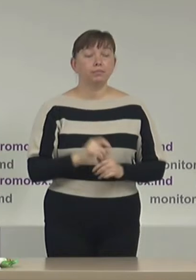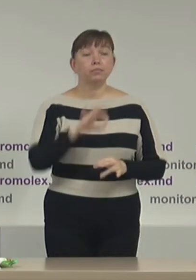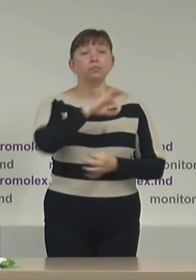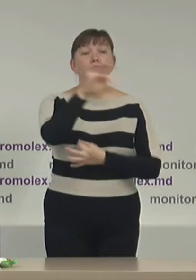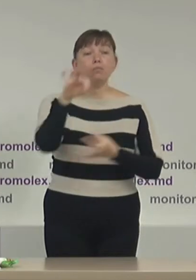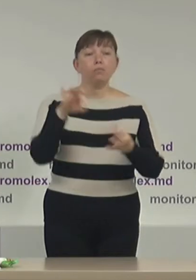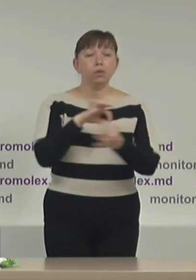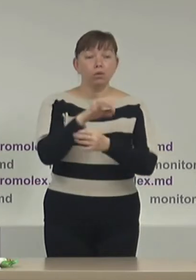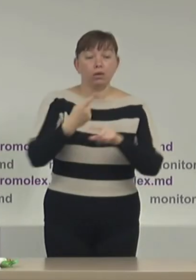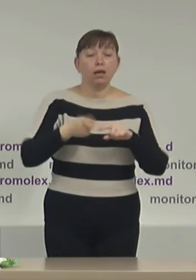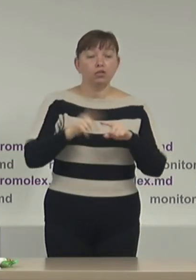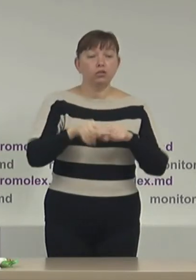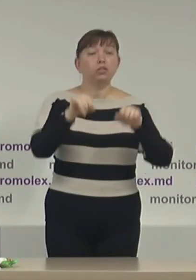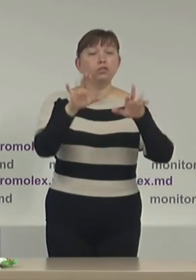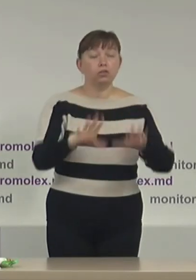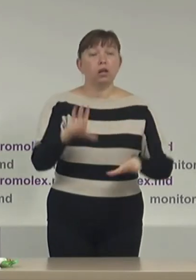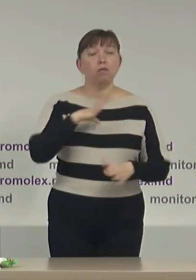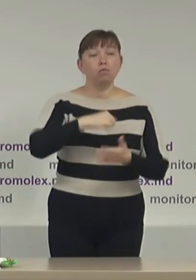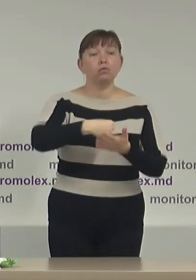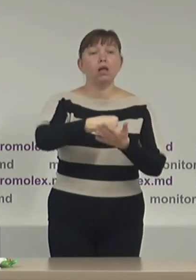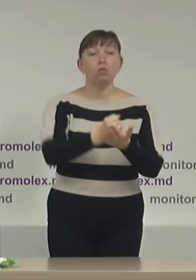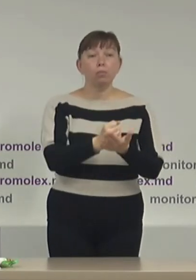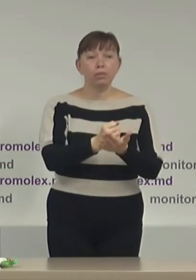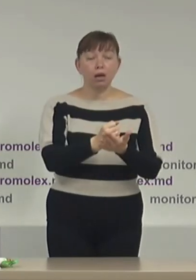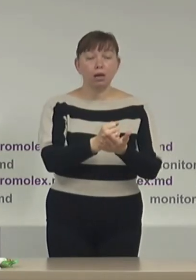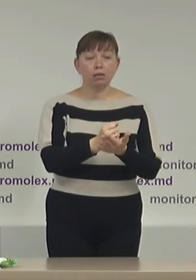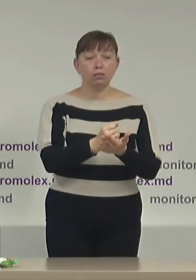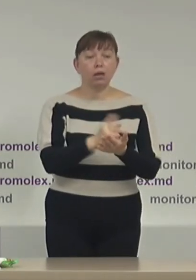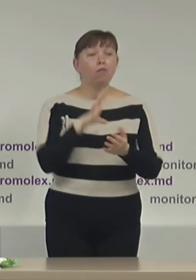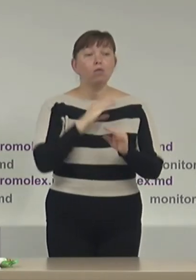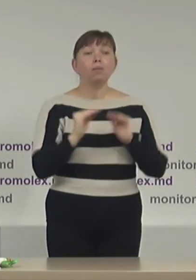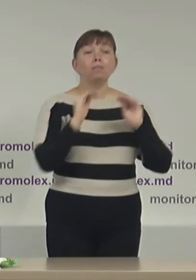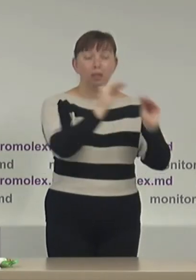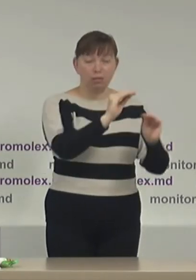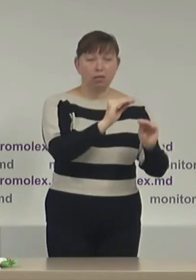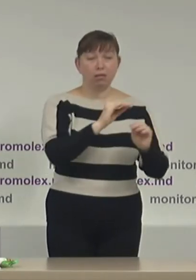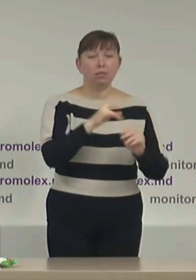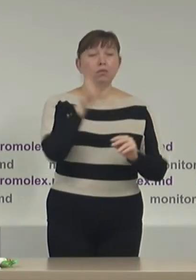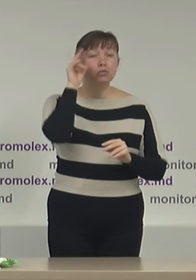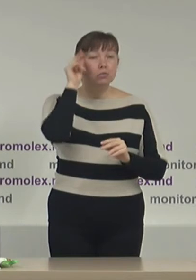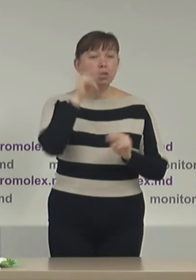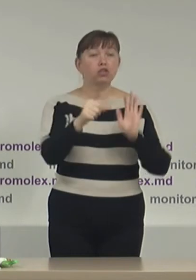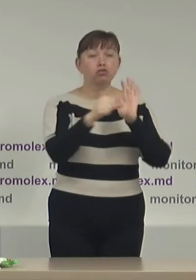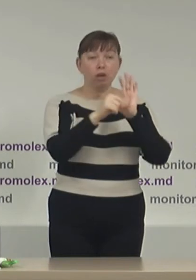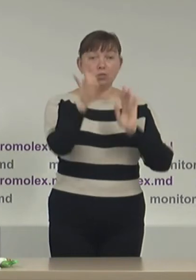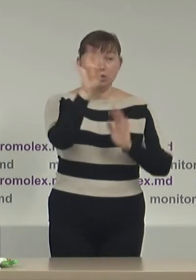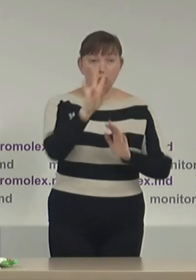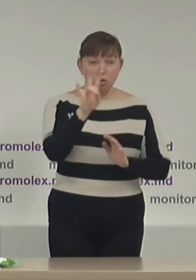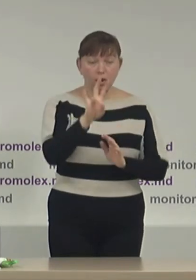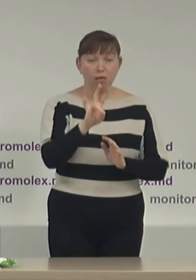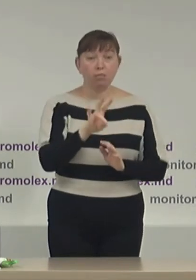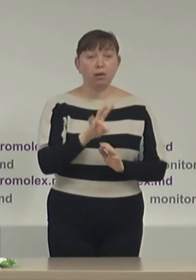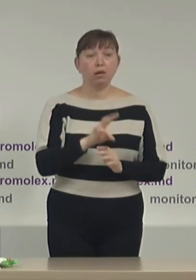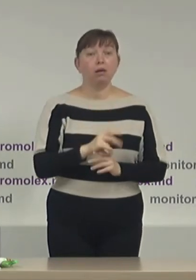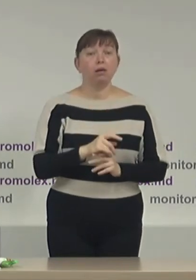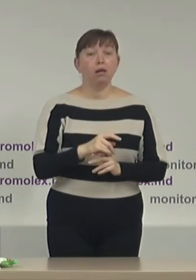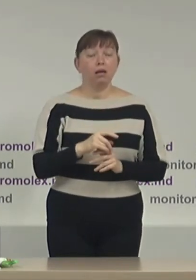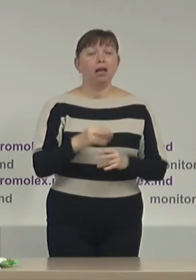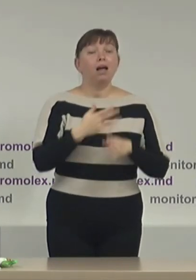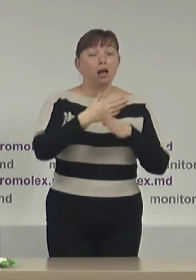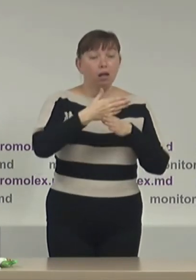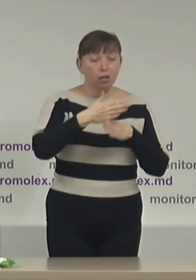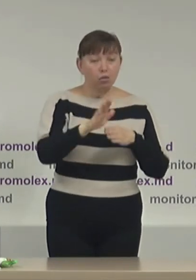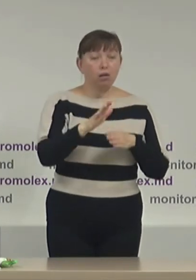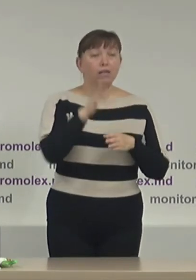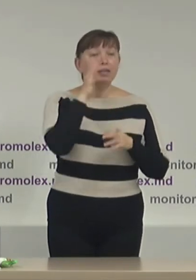be passed. When the draft of this decision was passed, it was put up in public space on